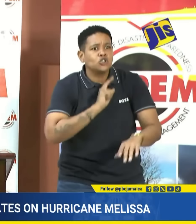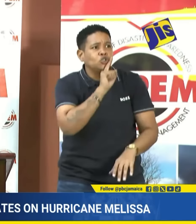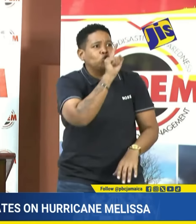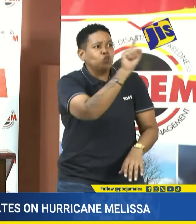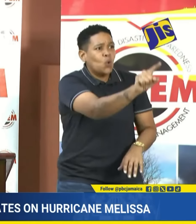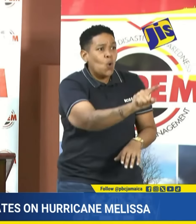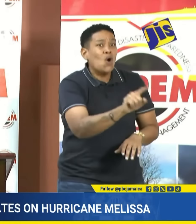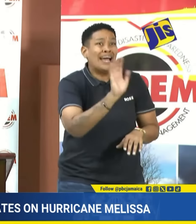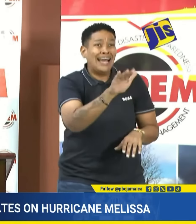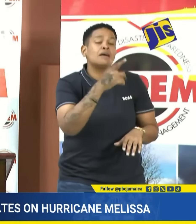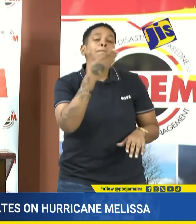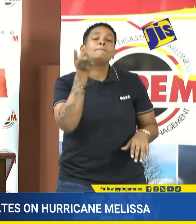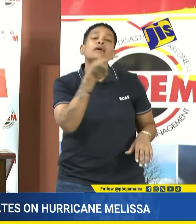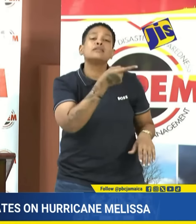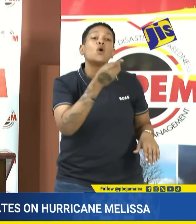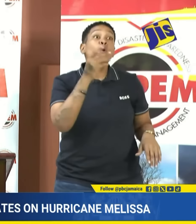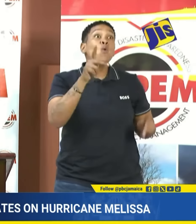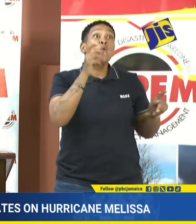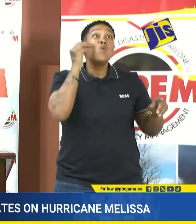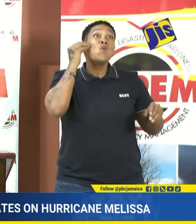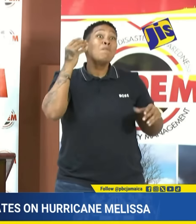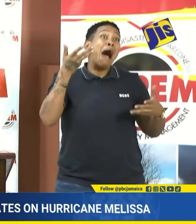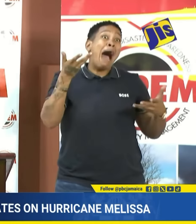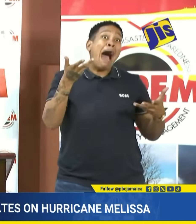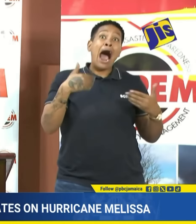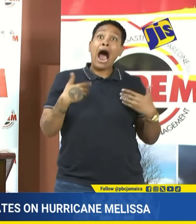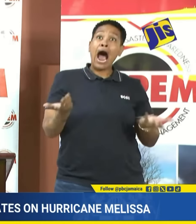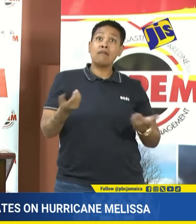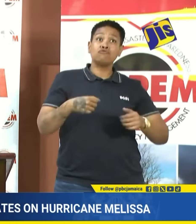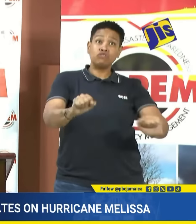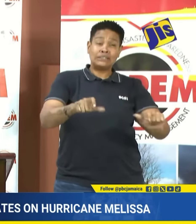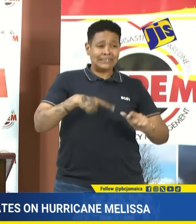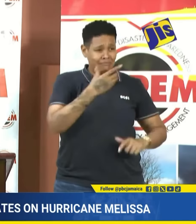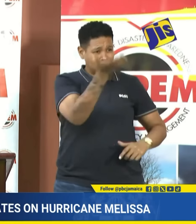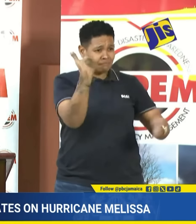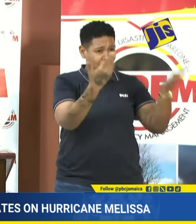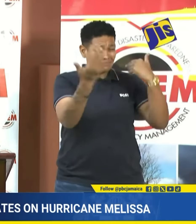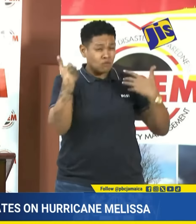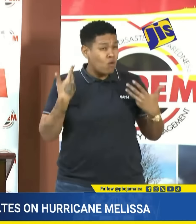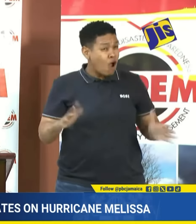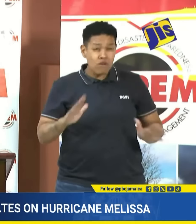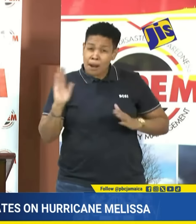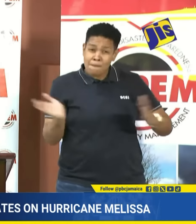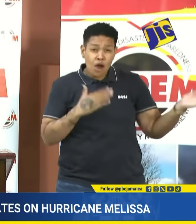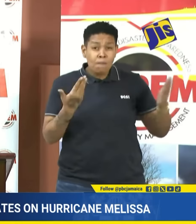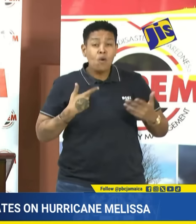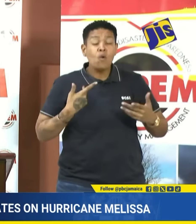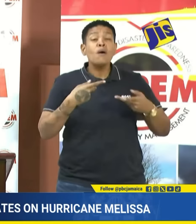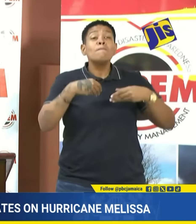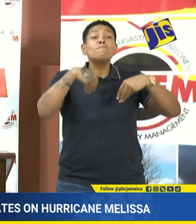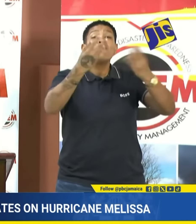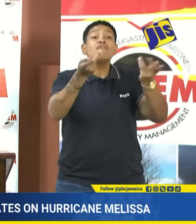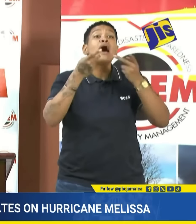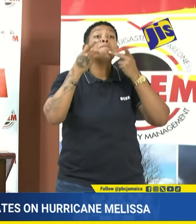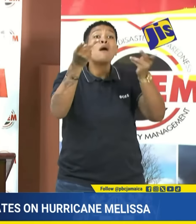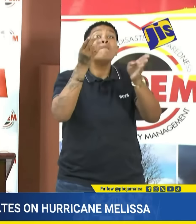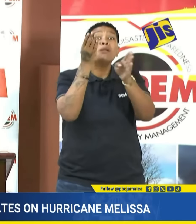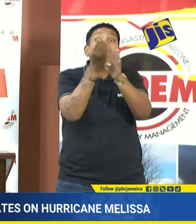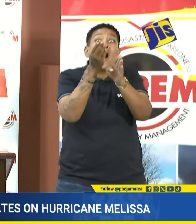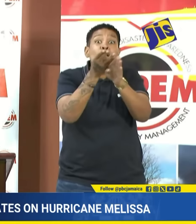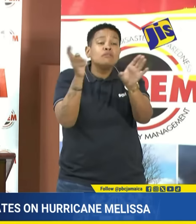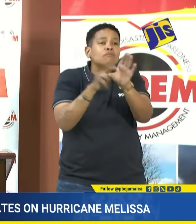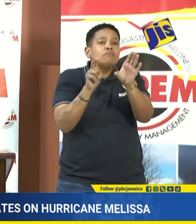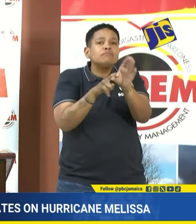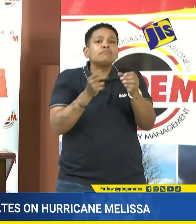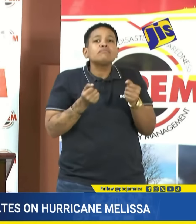provisions to remove the homeless population. We have provided public transport to take